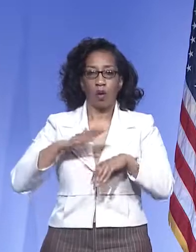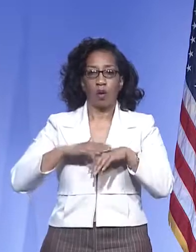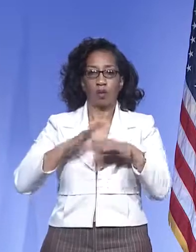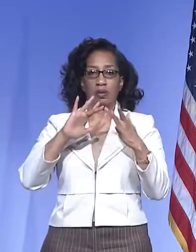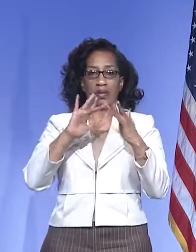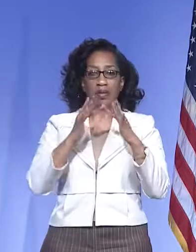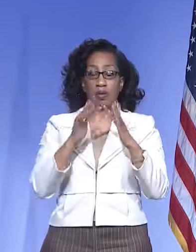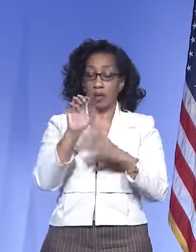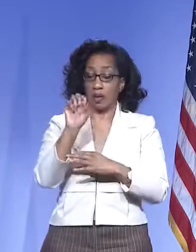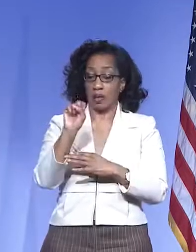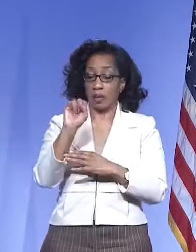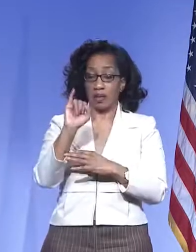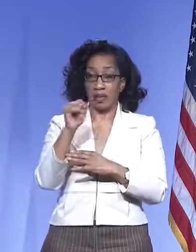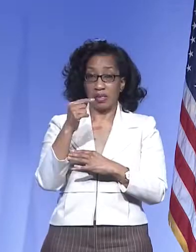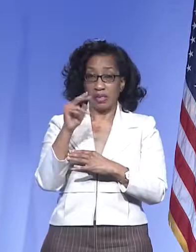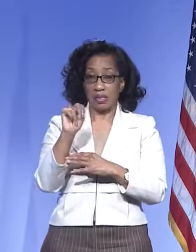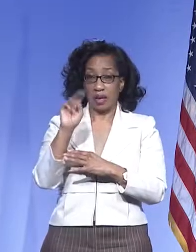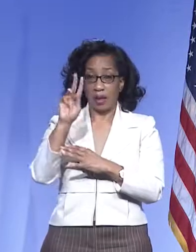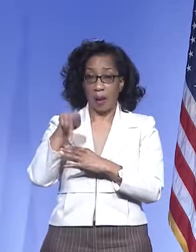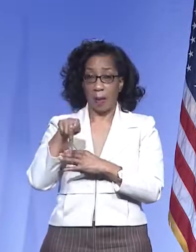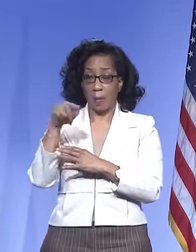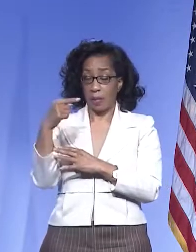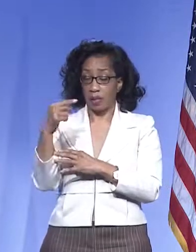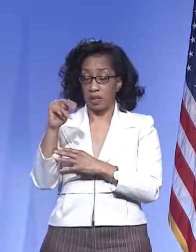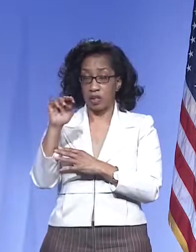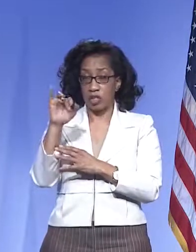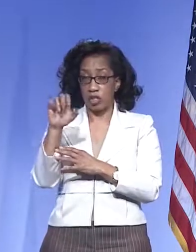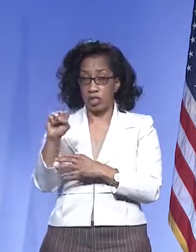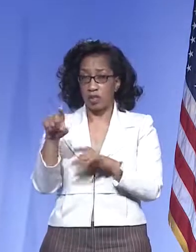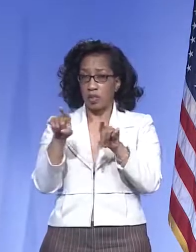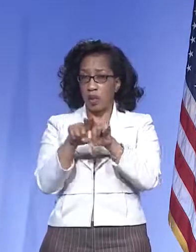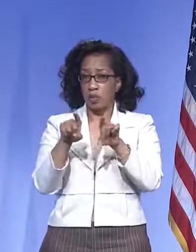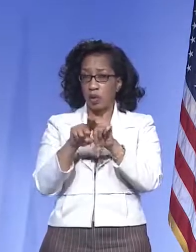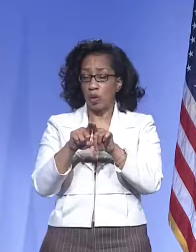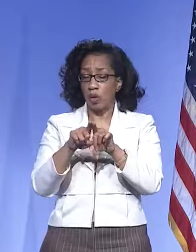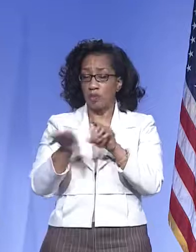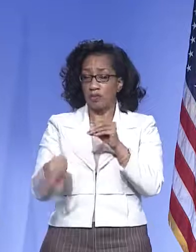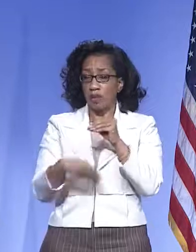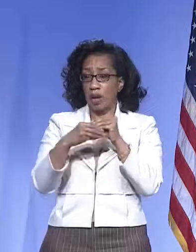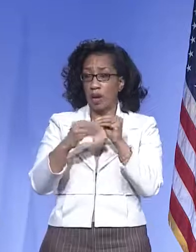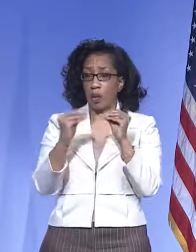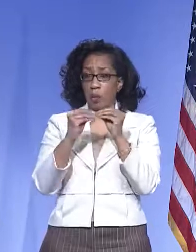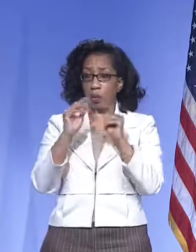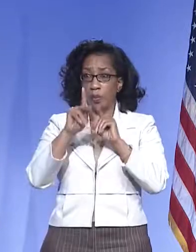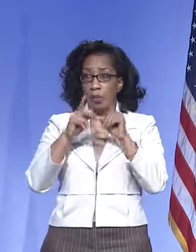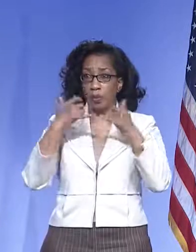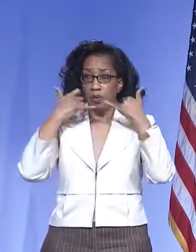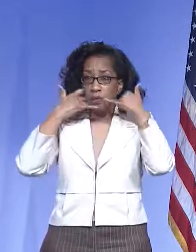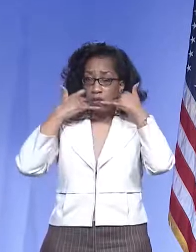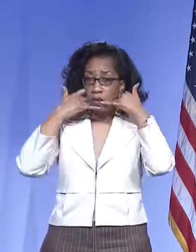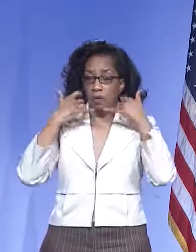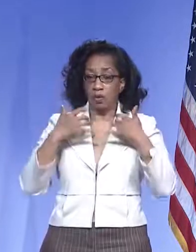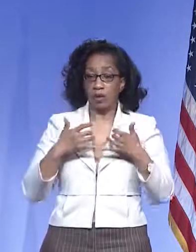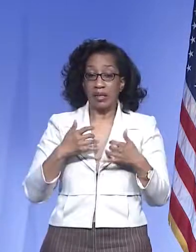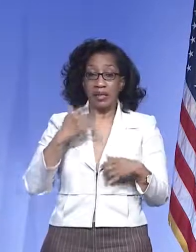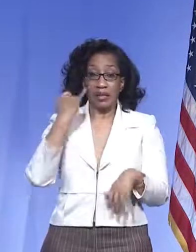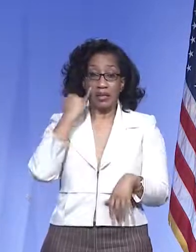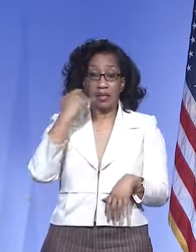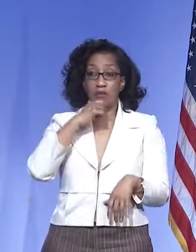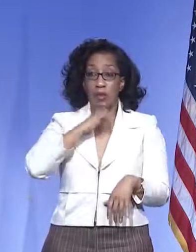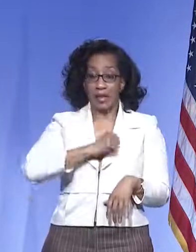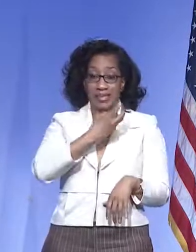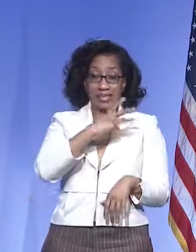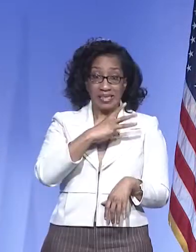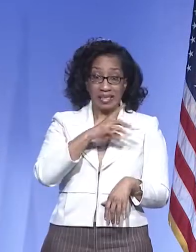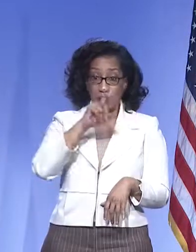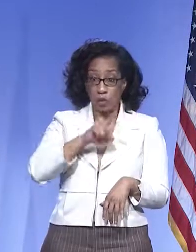call operators, et cetera? And my second part of that is, if you're a 16 or a 17-year-old, do you need parental consent to get a